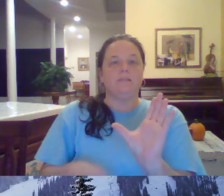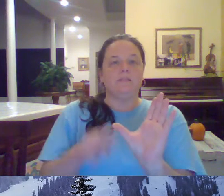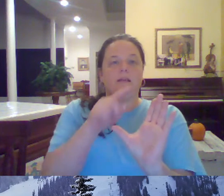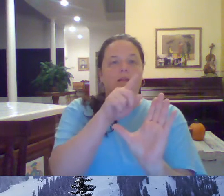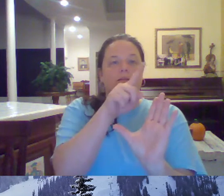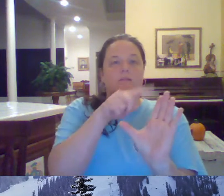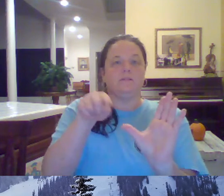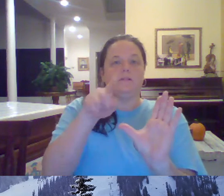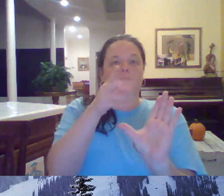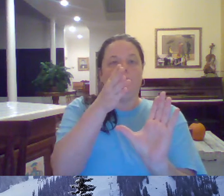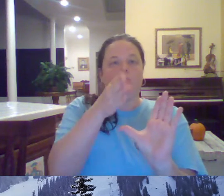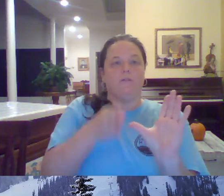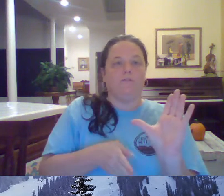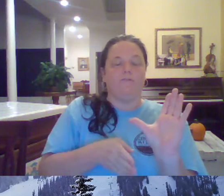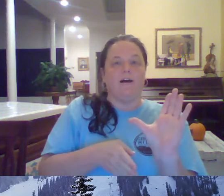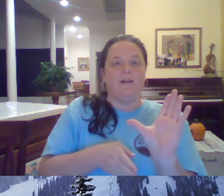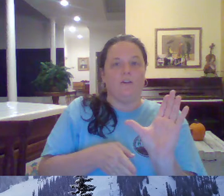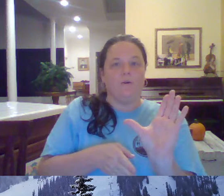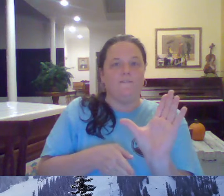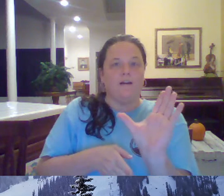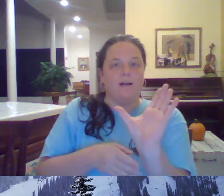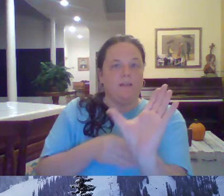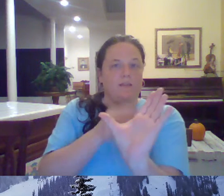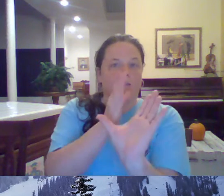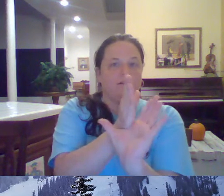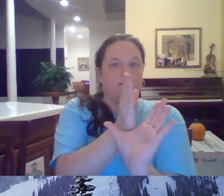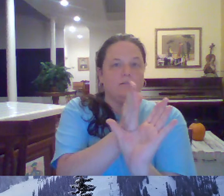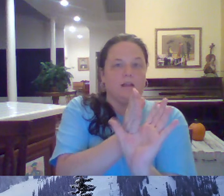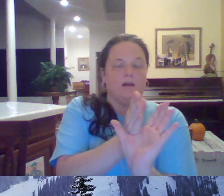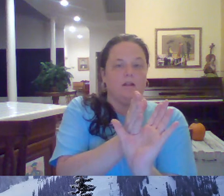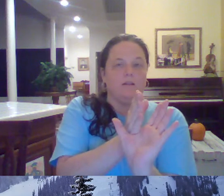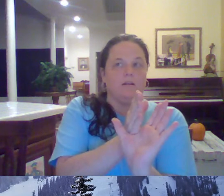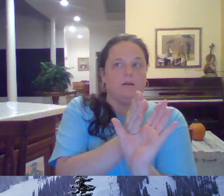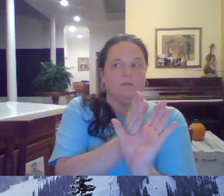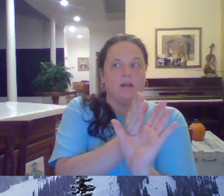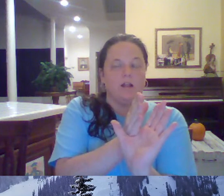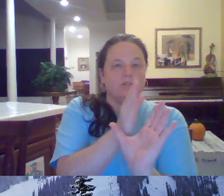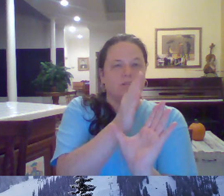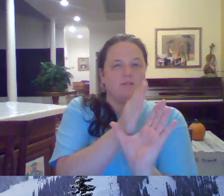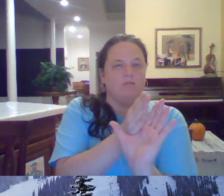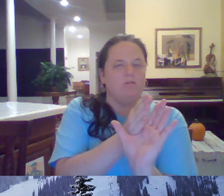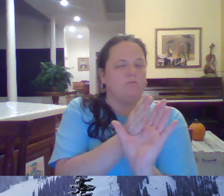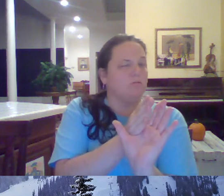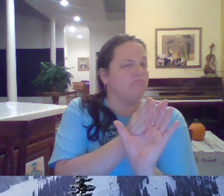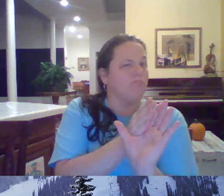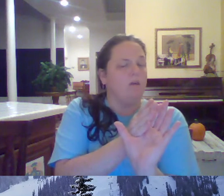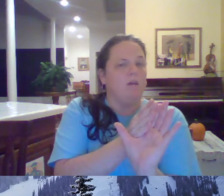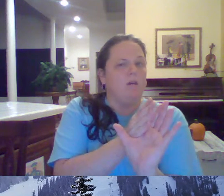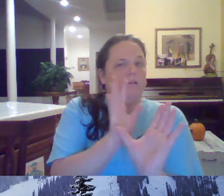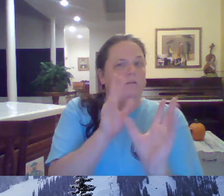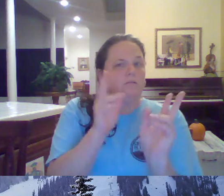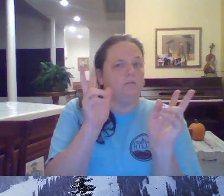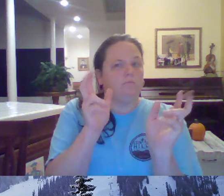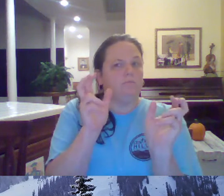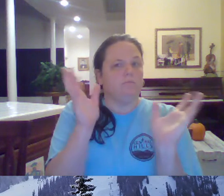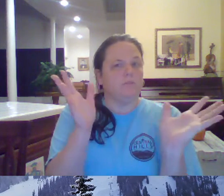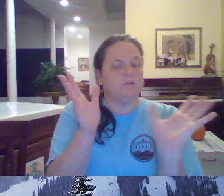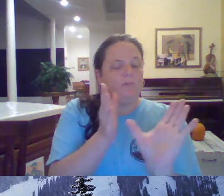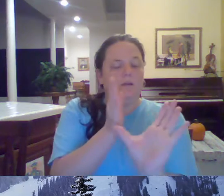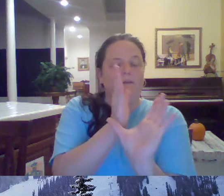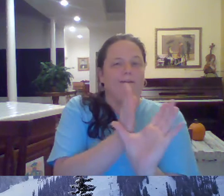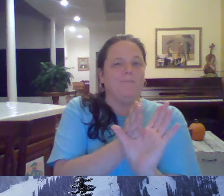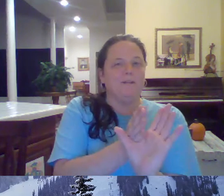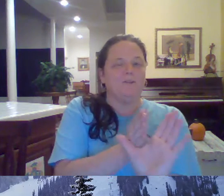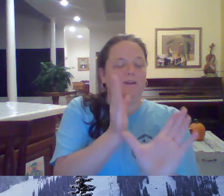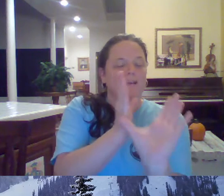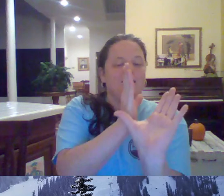Remember, this is the symbol, the phi, the Greek phi that psychologists use for